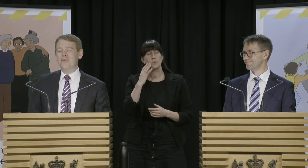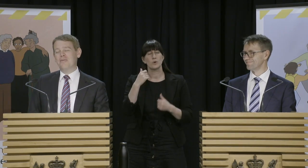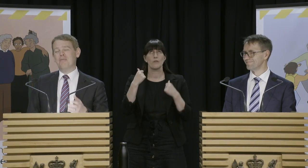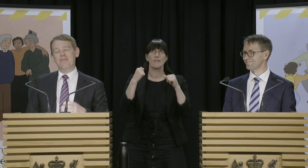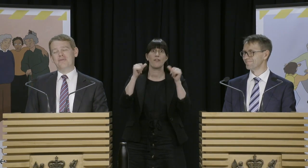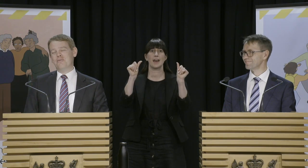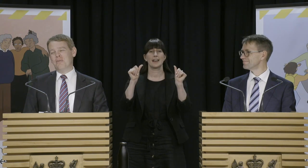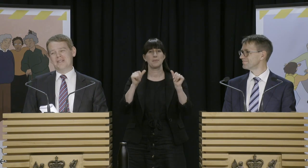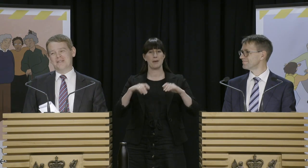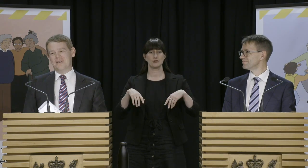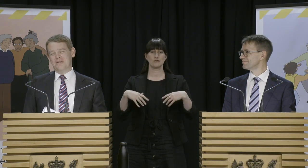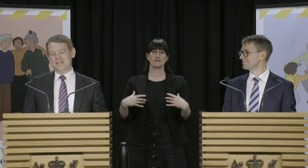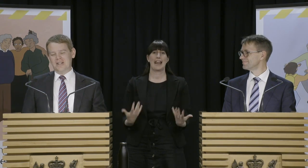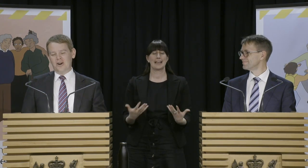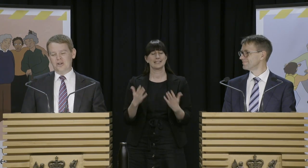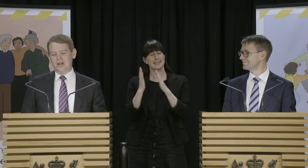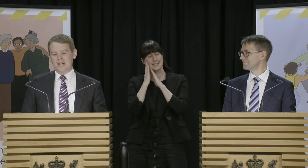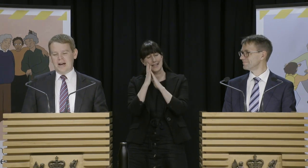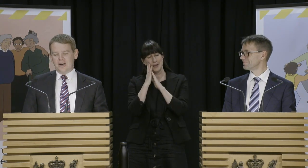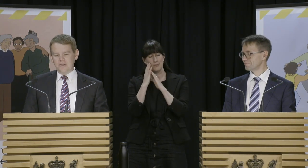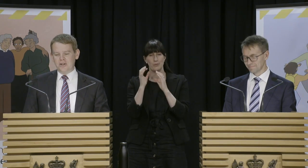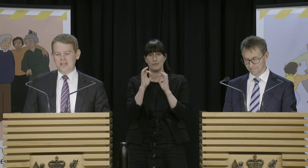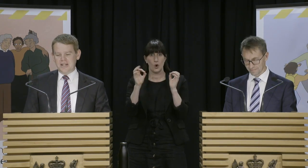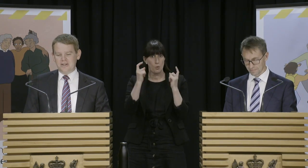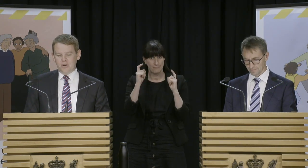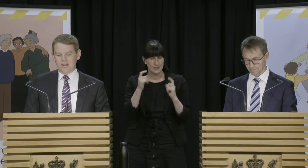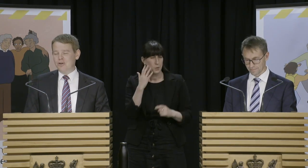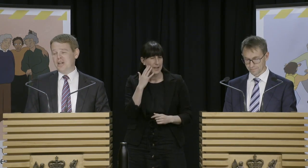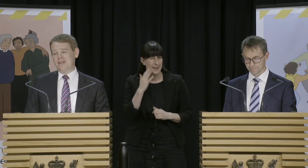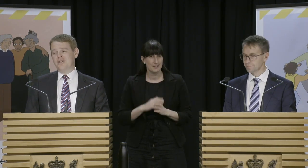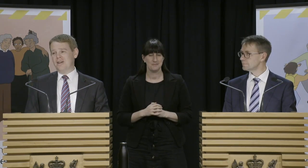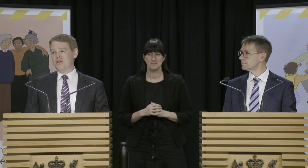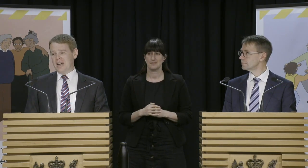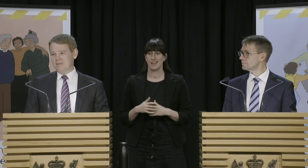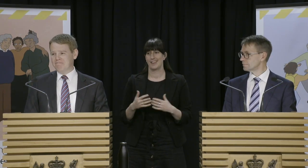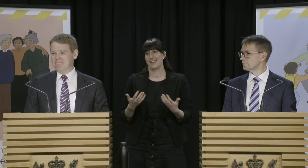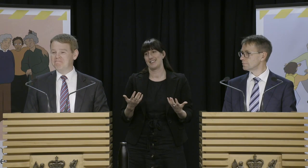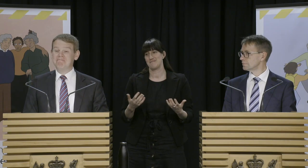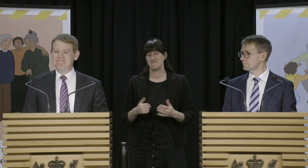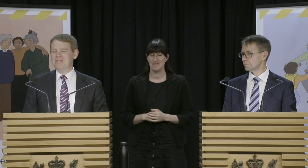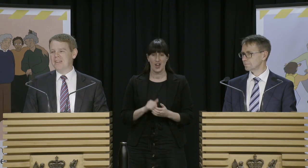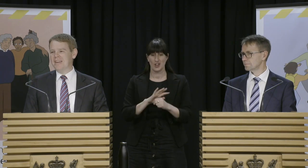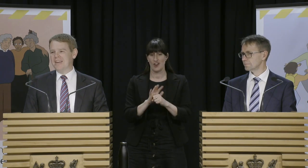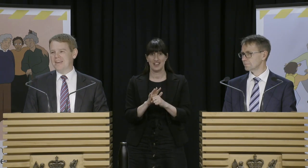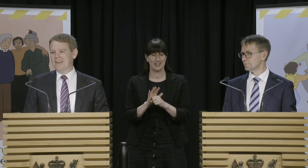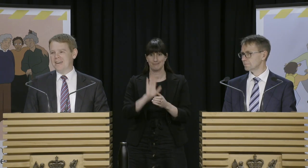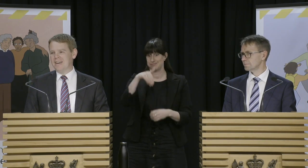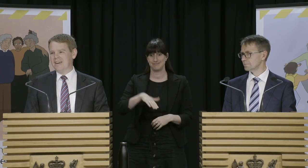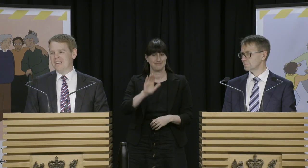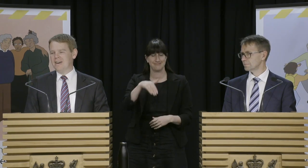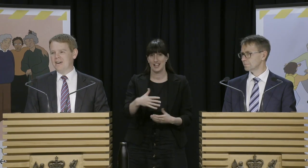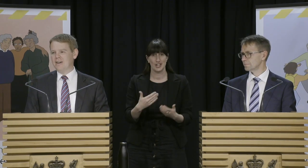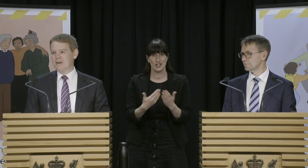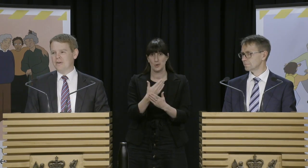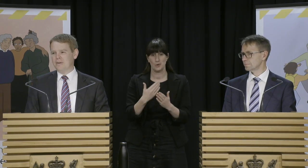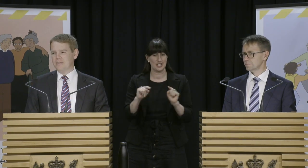I think we might be a few more months of this to go. Look, COVID-19 throws up new challenges every day. Is there a day though that you'll know for